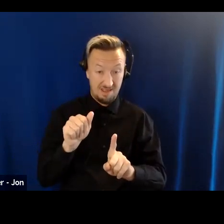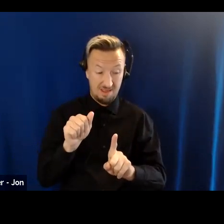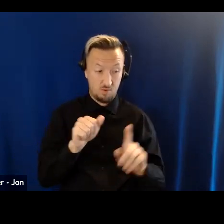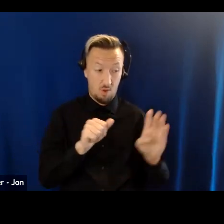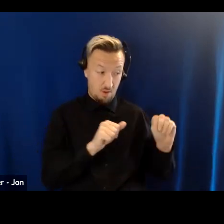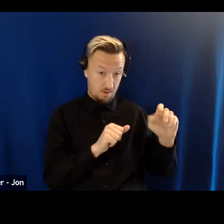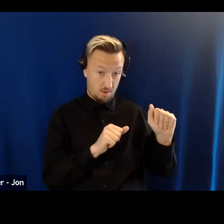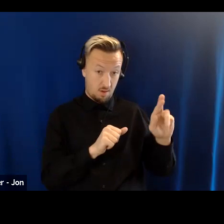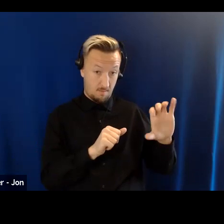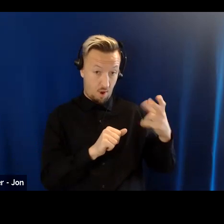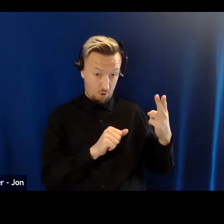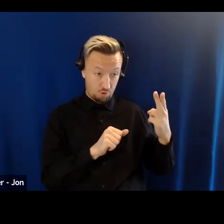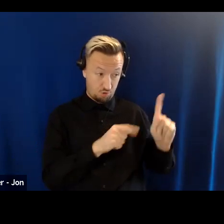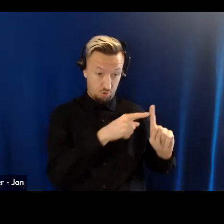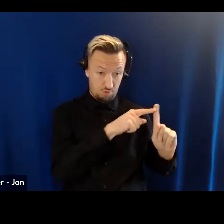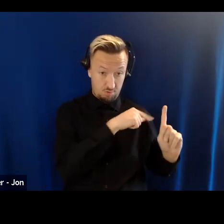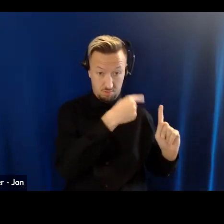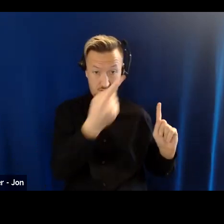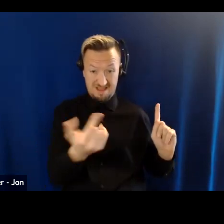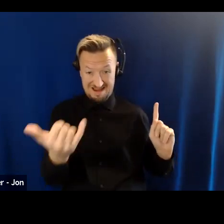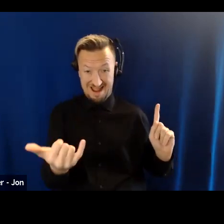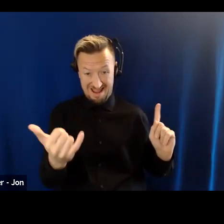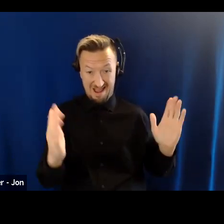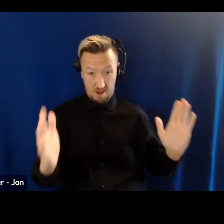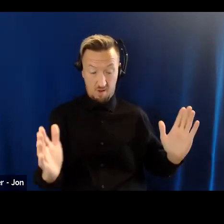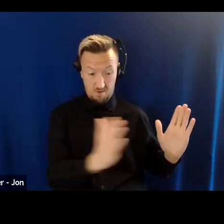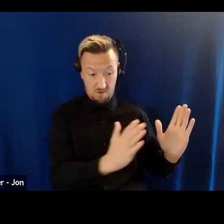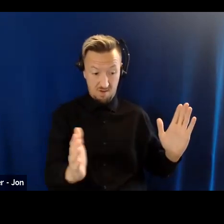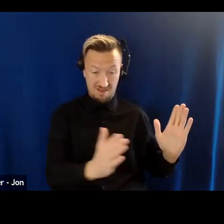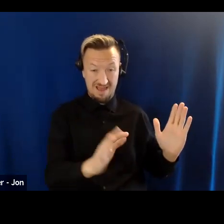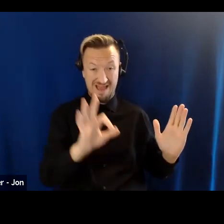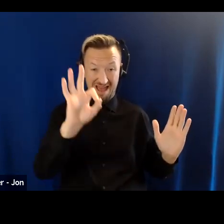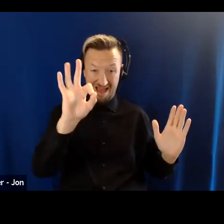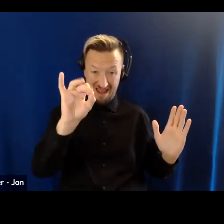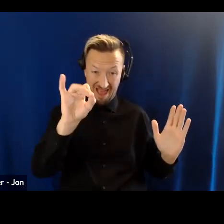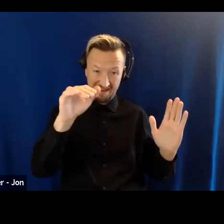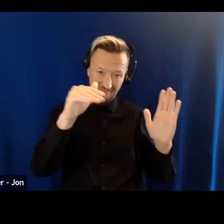in congregate facilities, nursing homes,